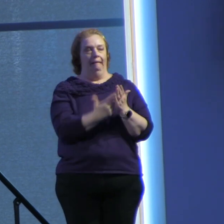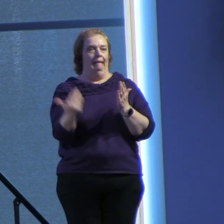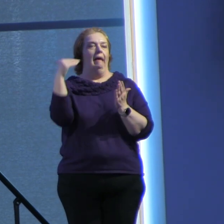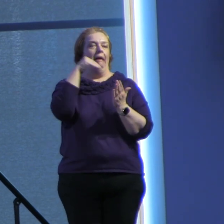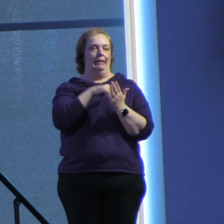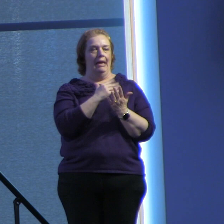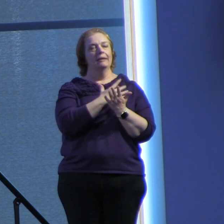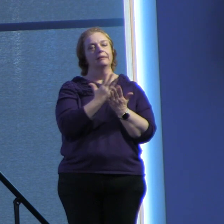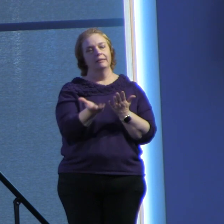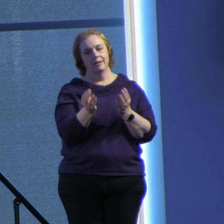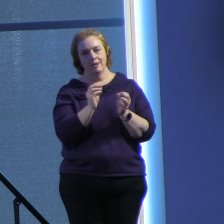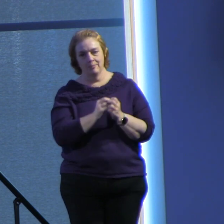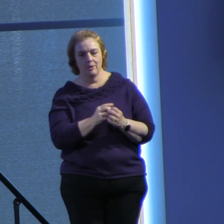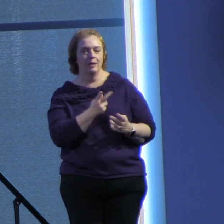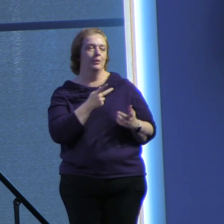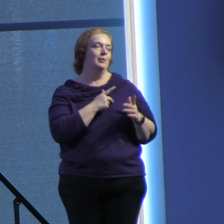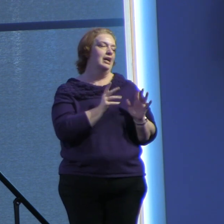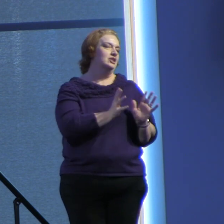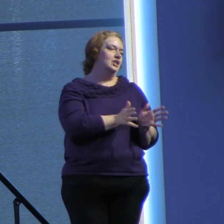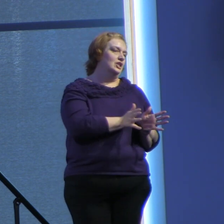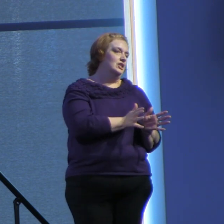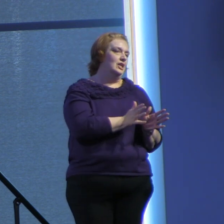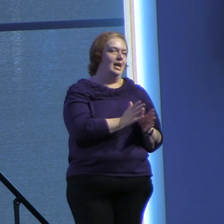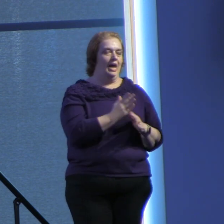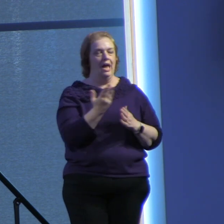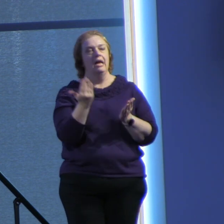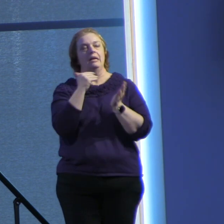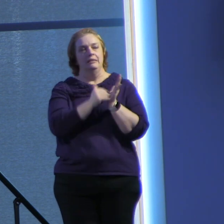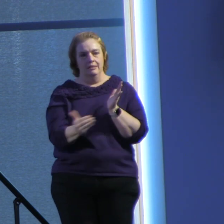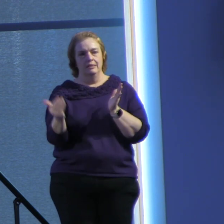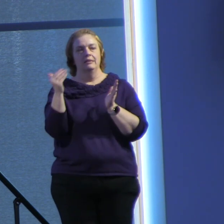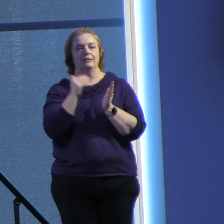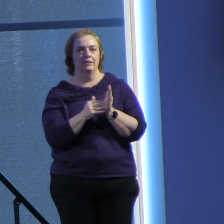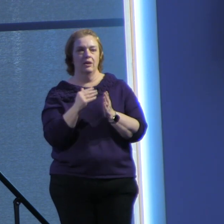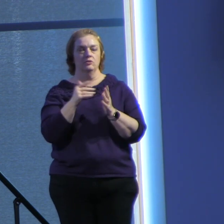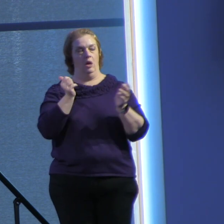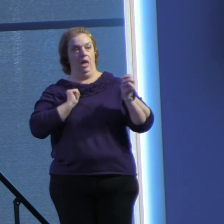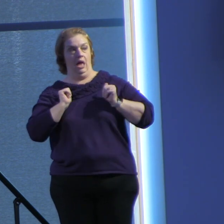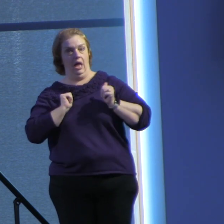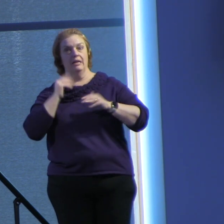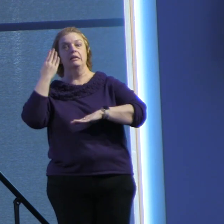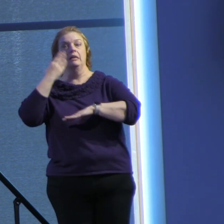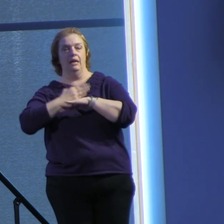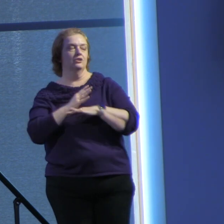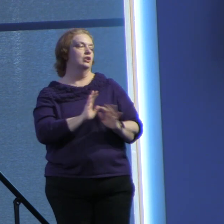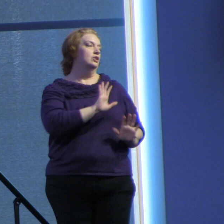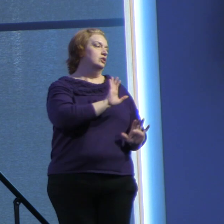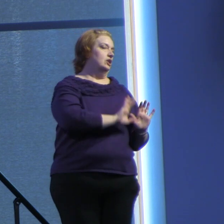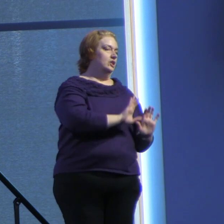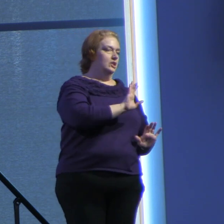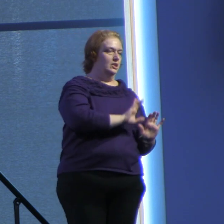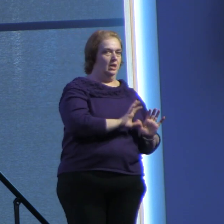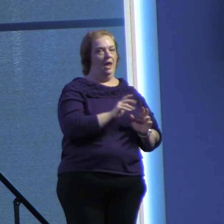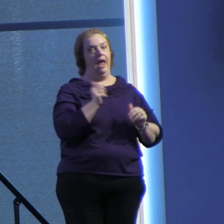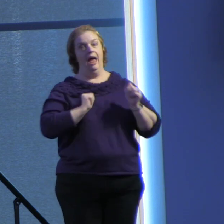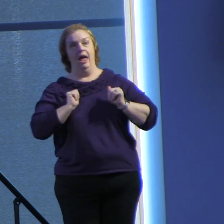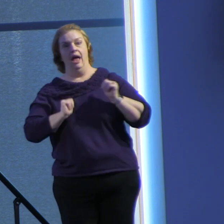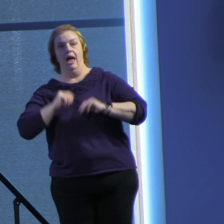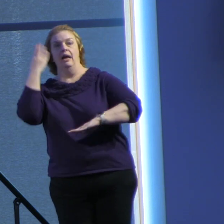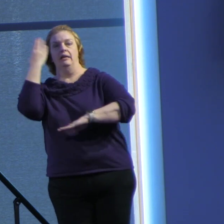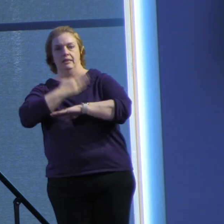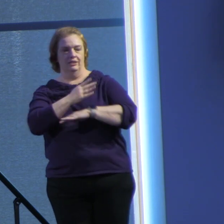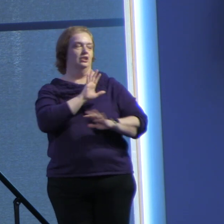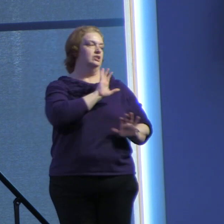more chit-chat during cut, another take, chit-chat, back and forth. And finally, we take a break,